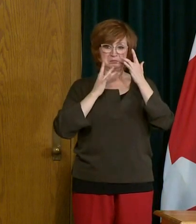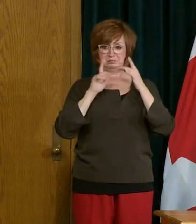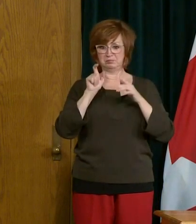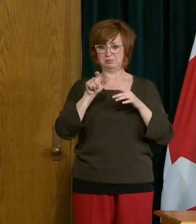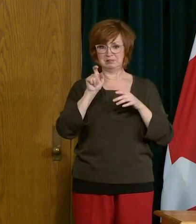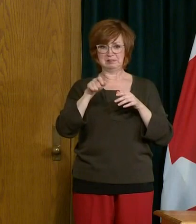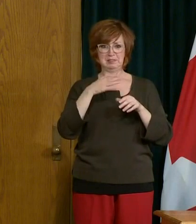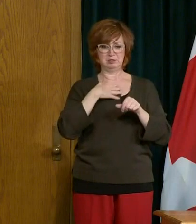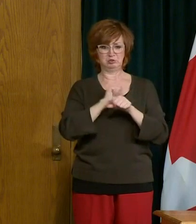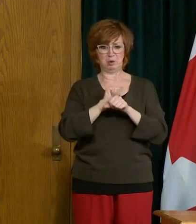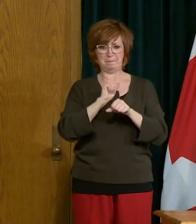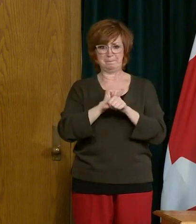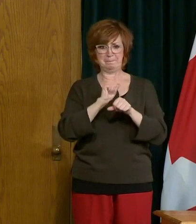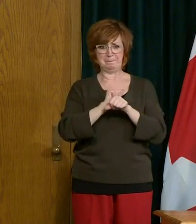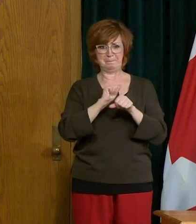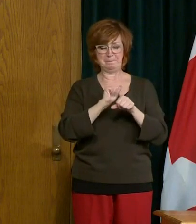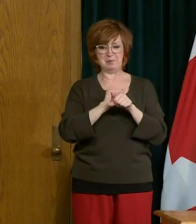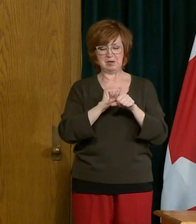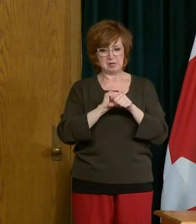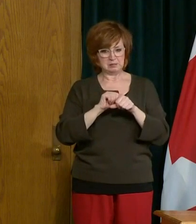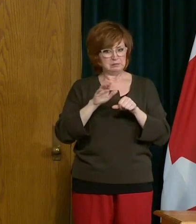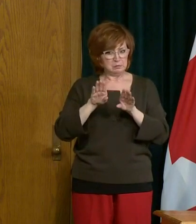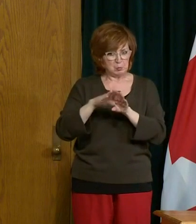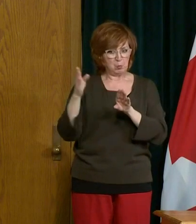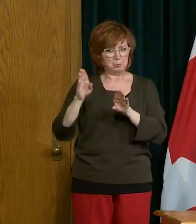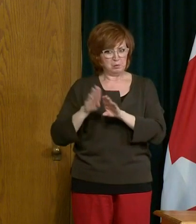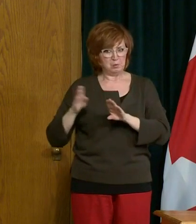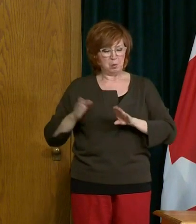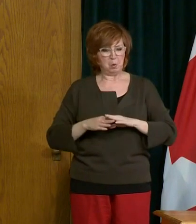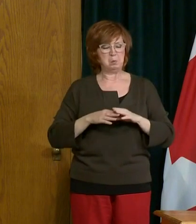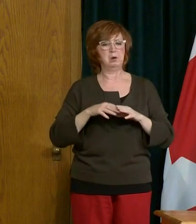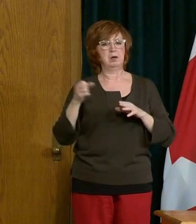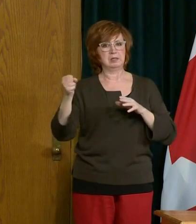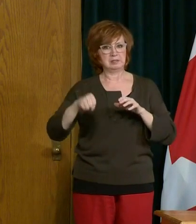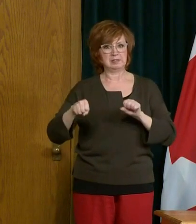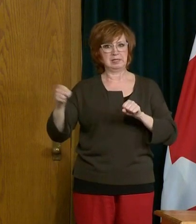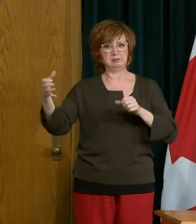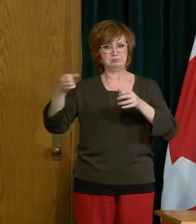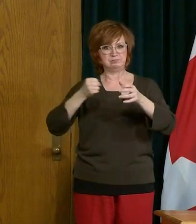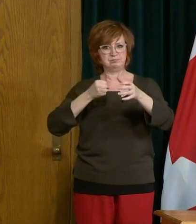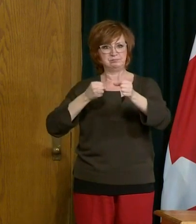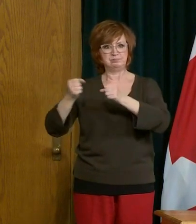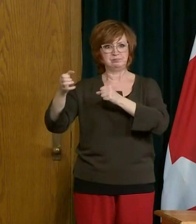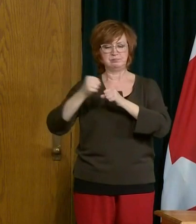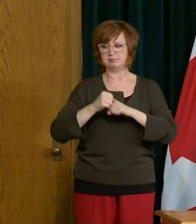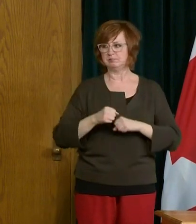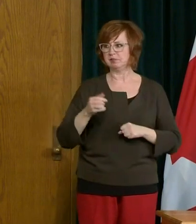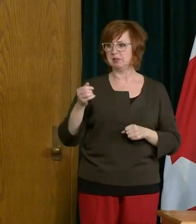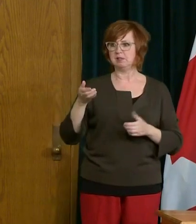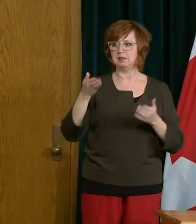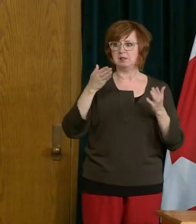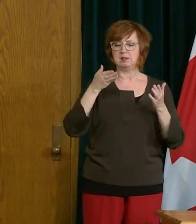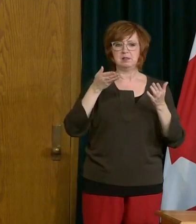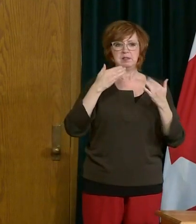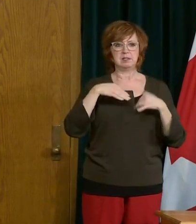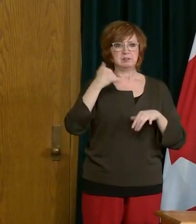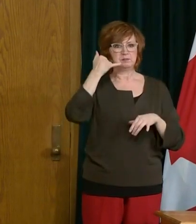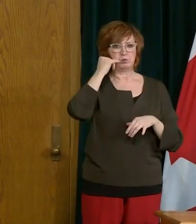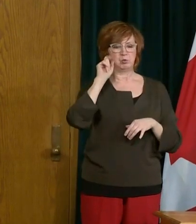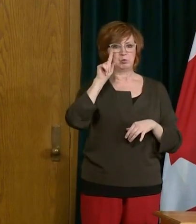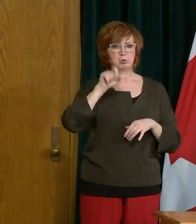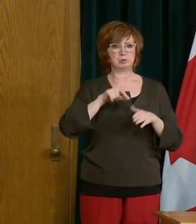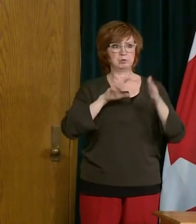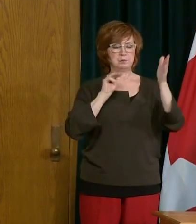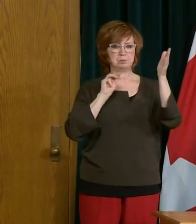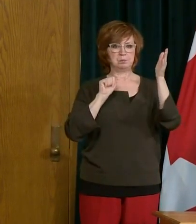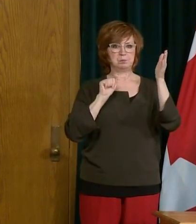not be working right now the opportunity to go back to work. We'll take our next question from the phone line, operator. We have Mark